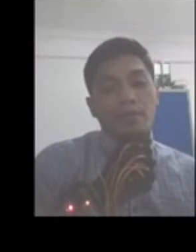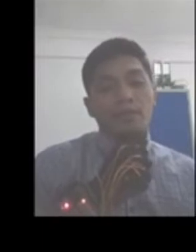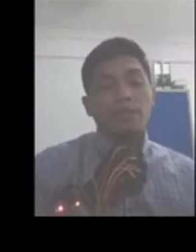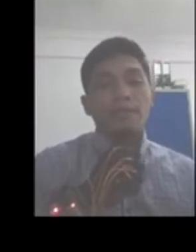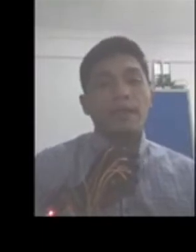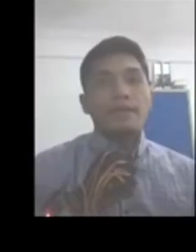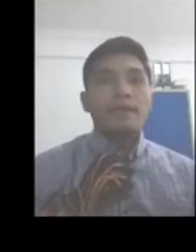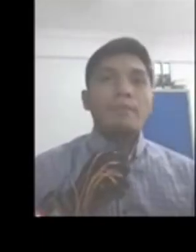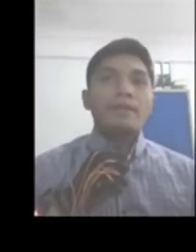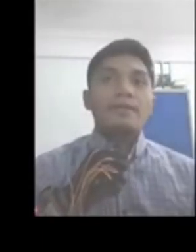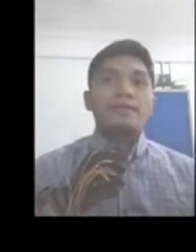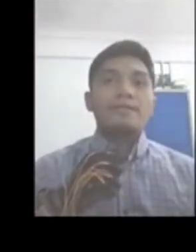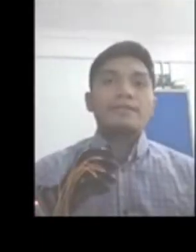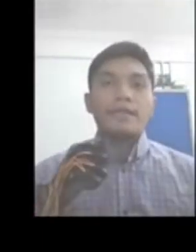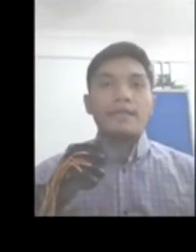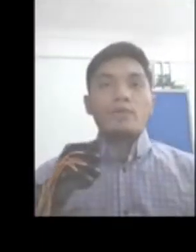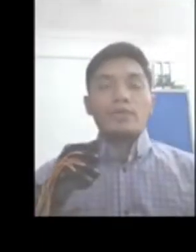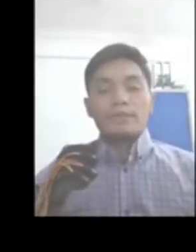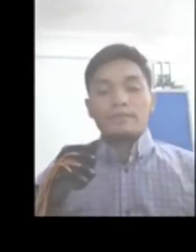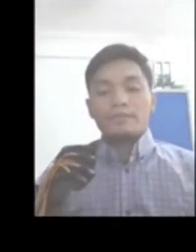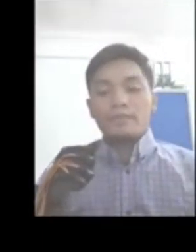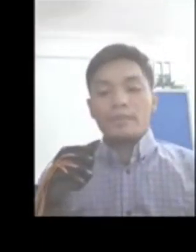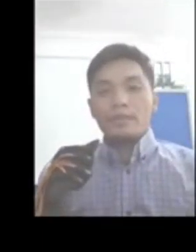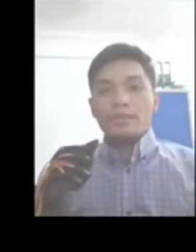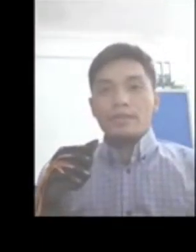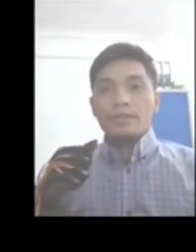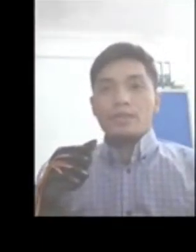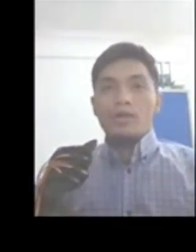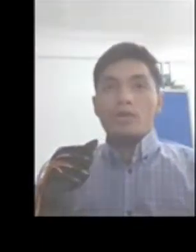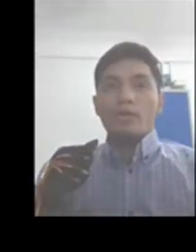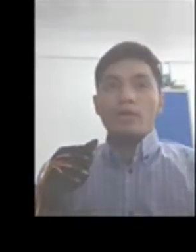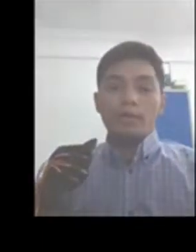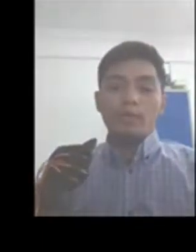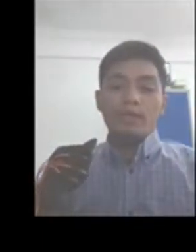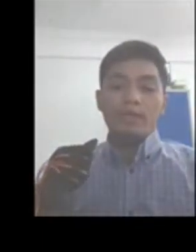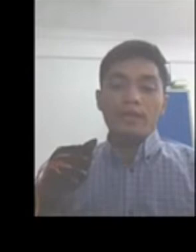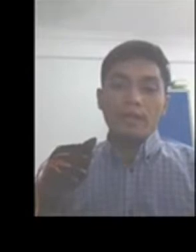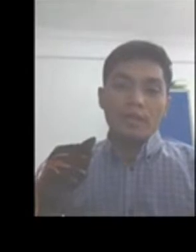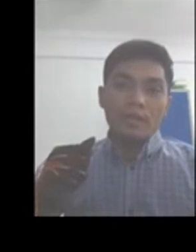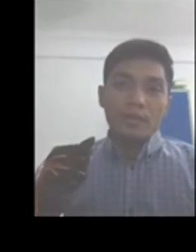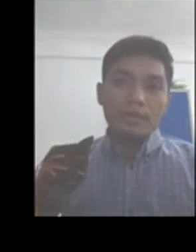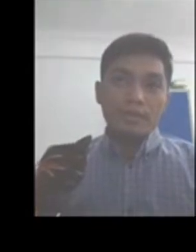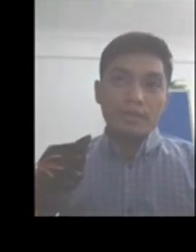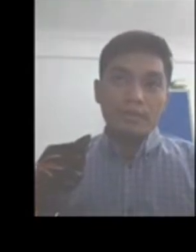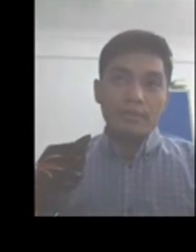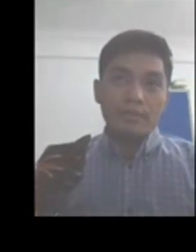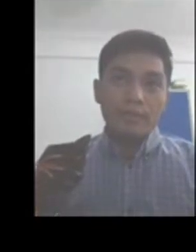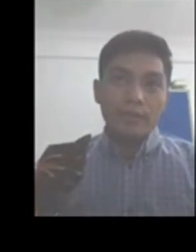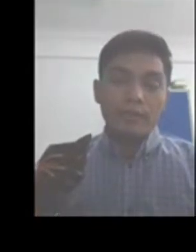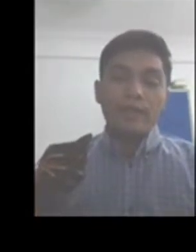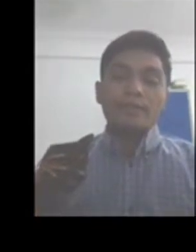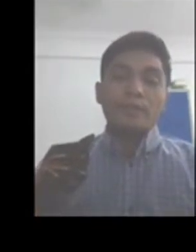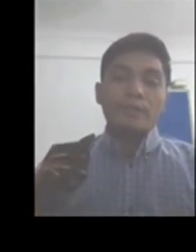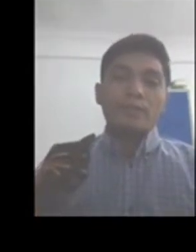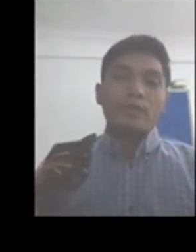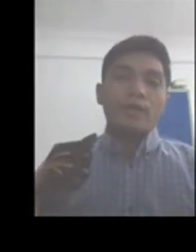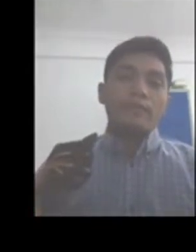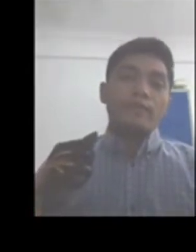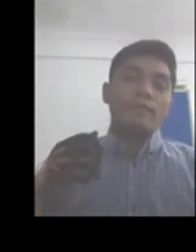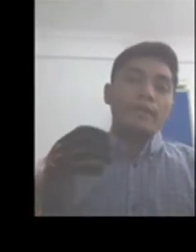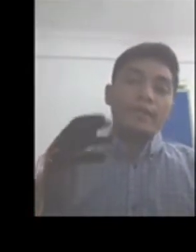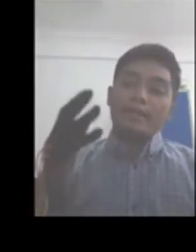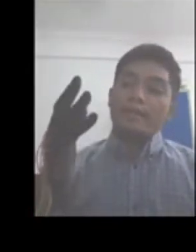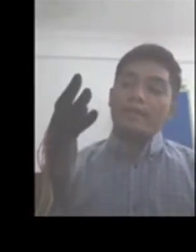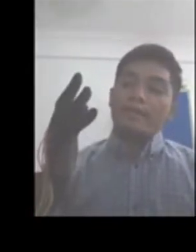be using by American Sign Language. So let me give an example